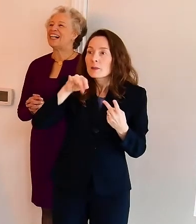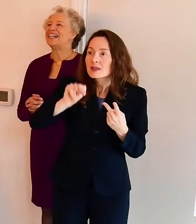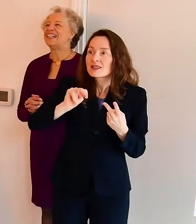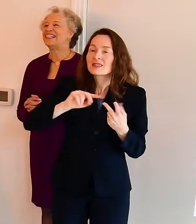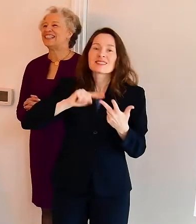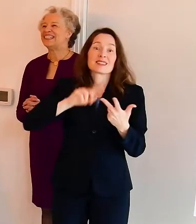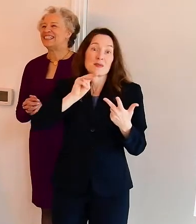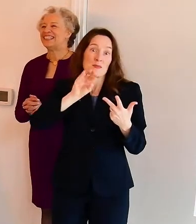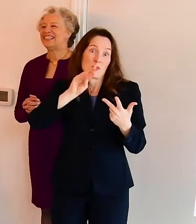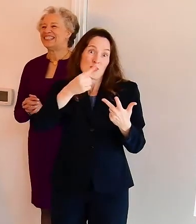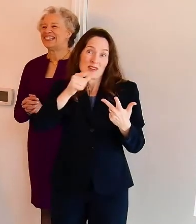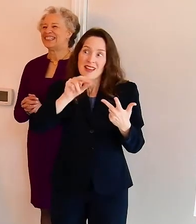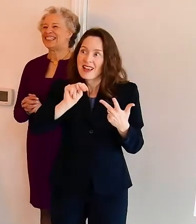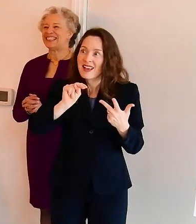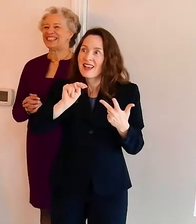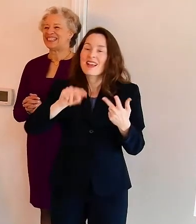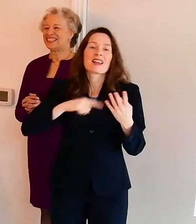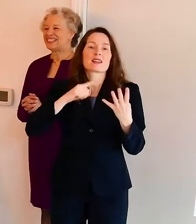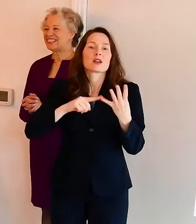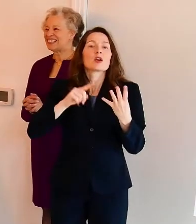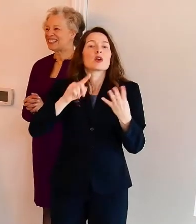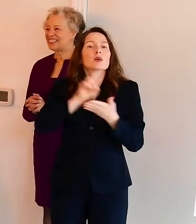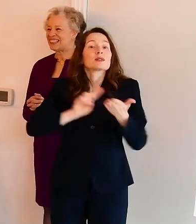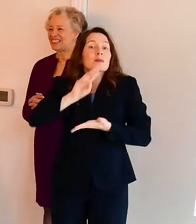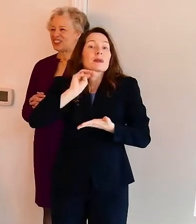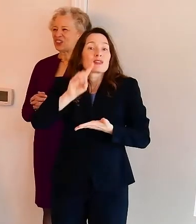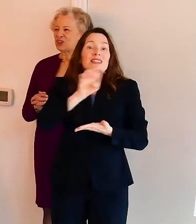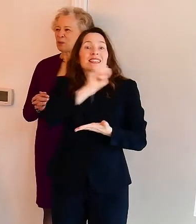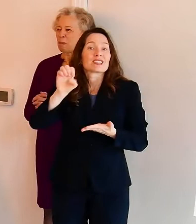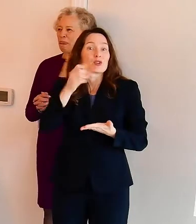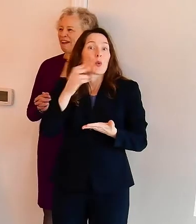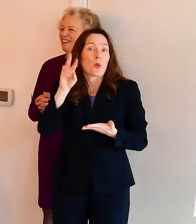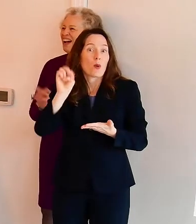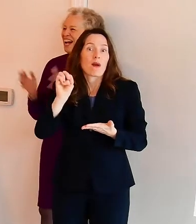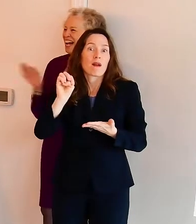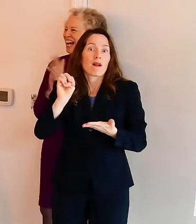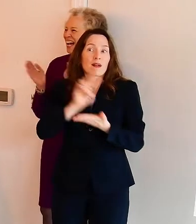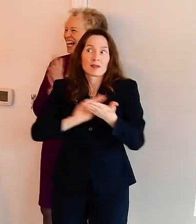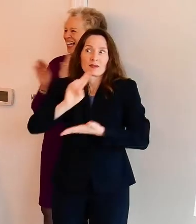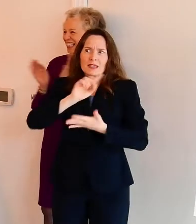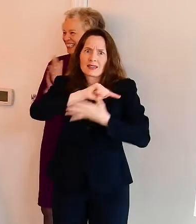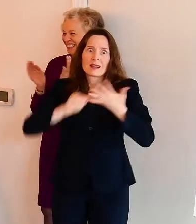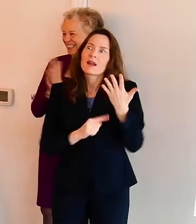State University, and the University of Maryland Eastern Shore. Yes, they came across the bridge to be with us today.